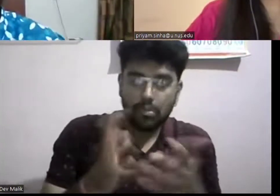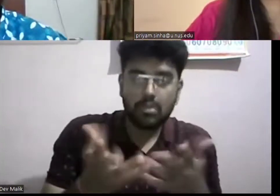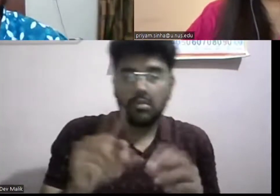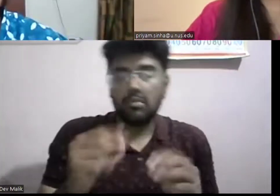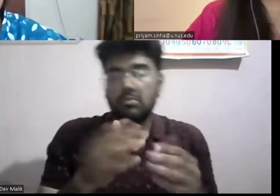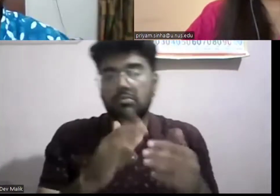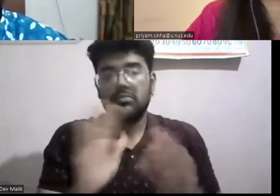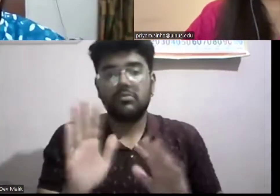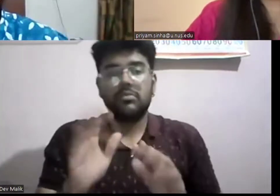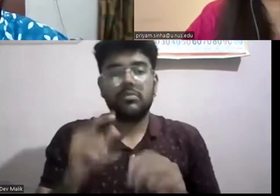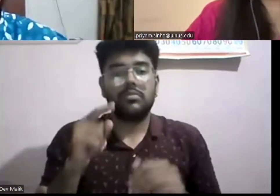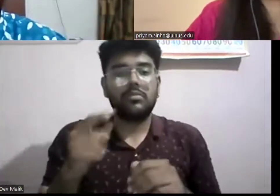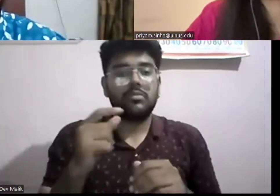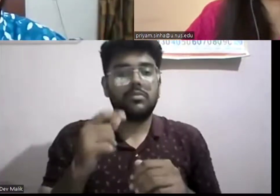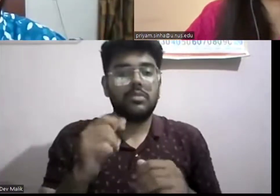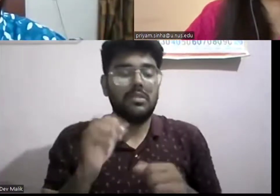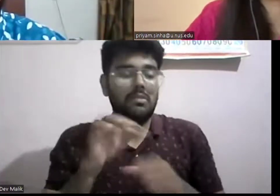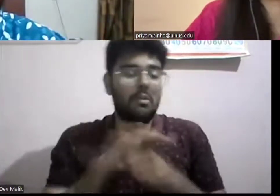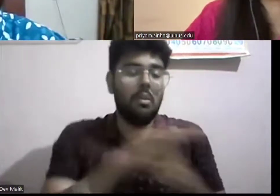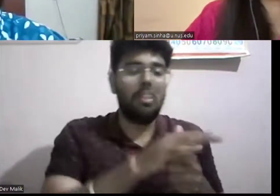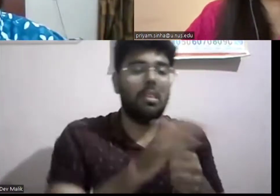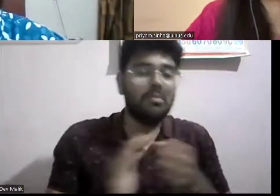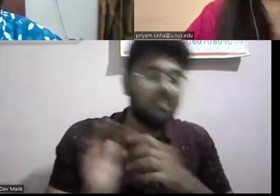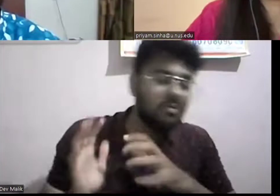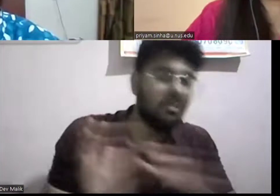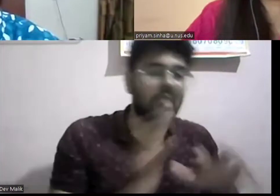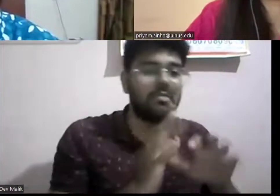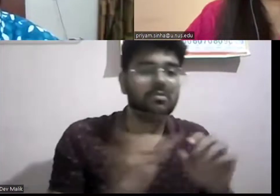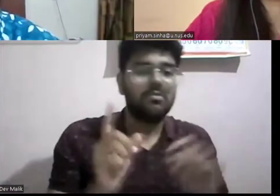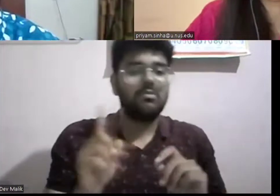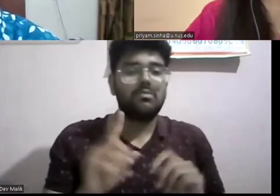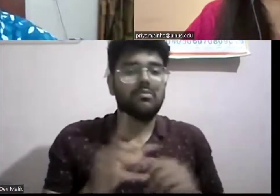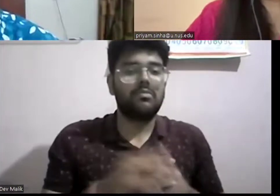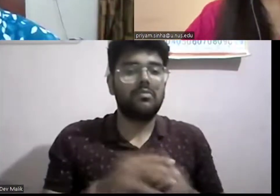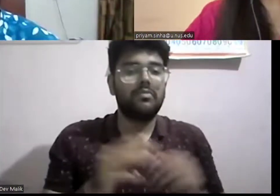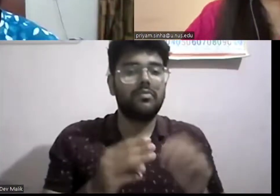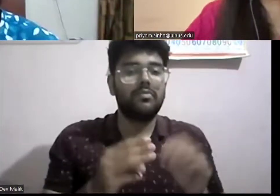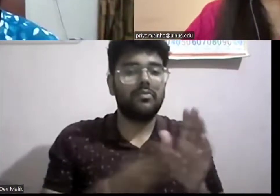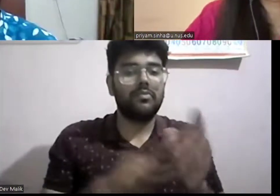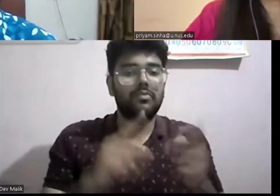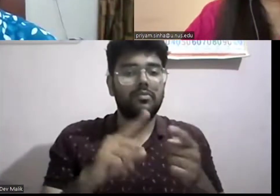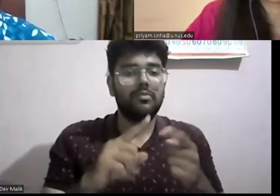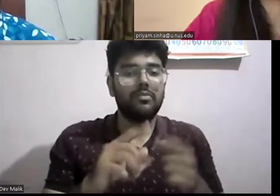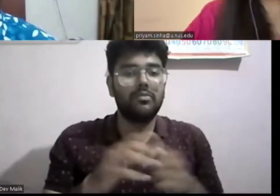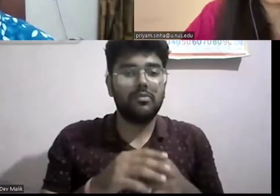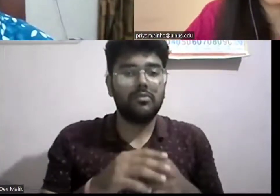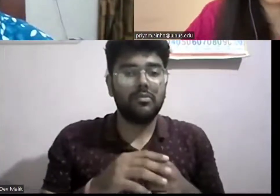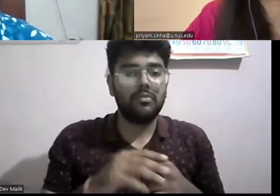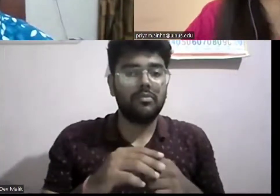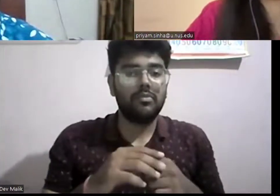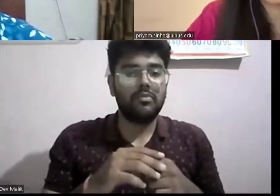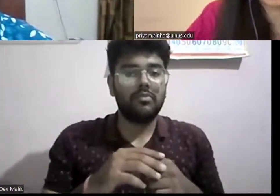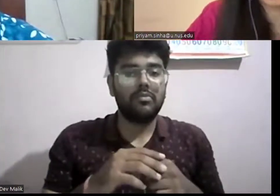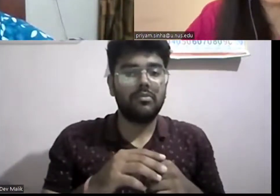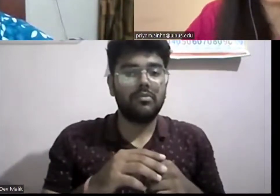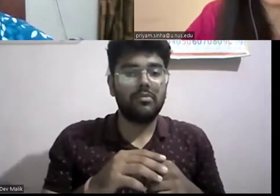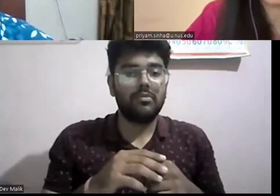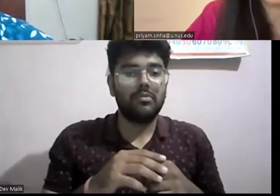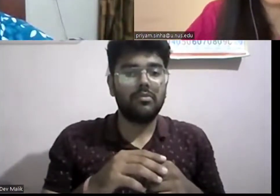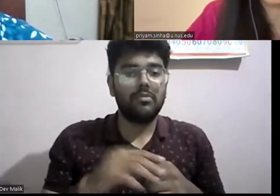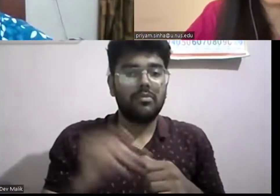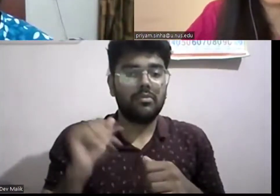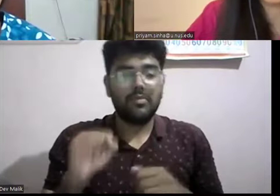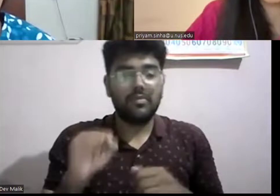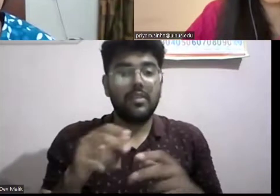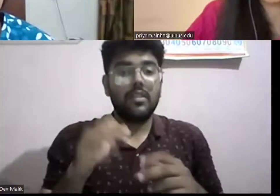one cannot voice in India. Meenu is able to voice it because of her position, because of